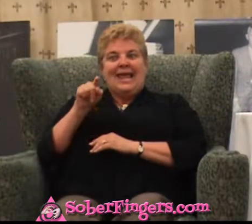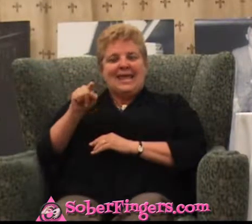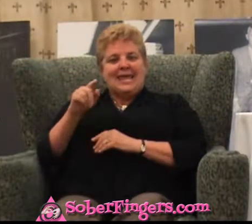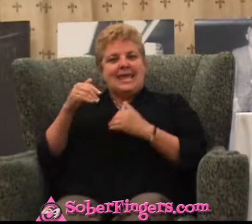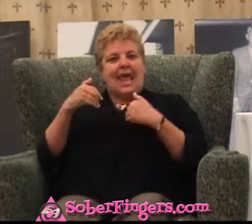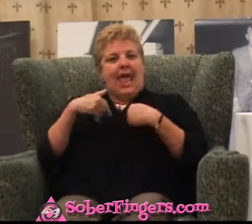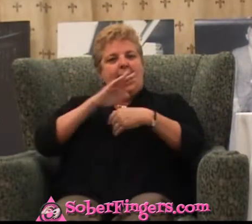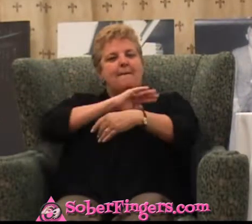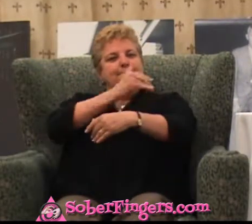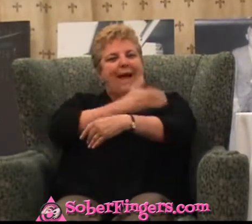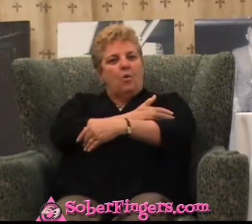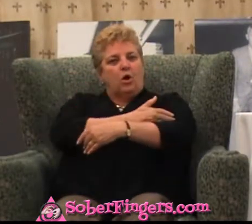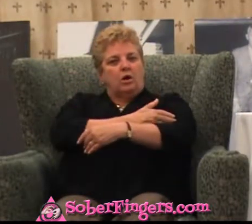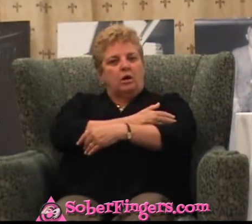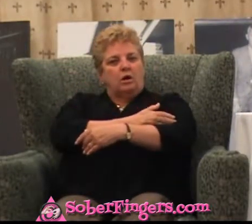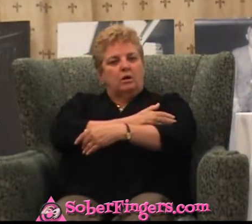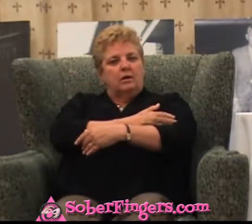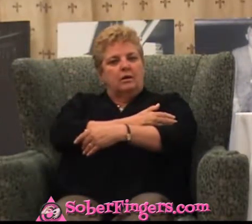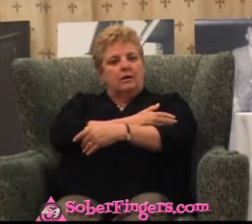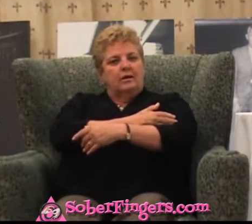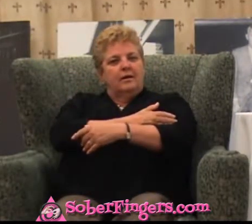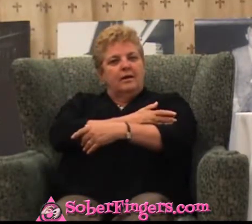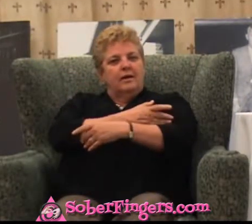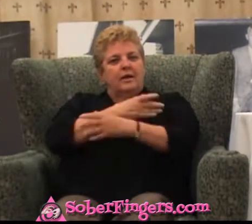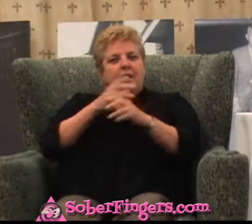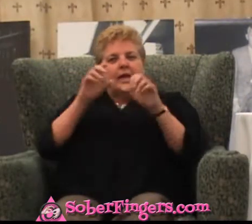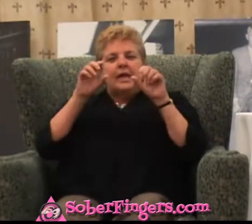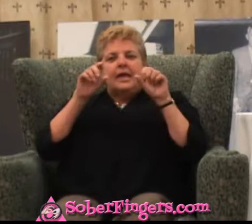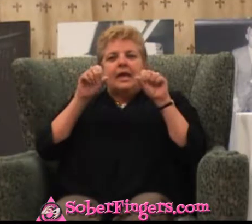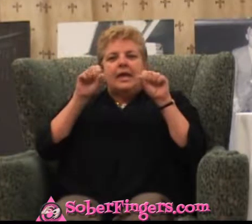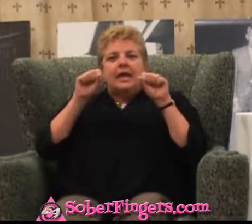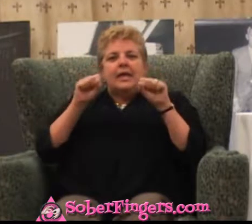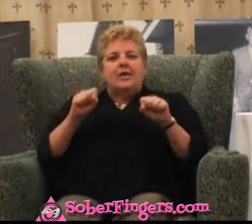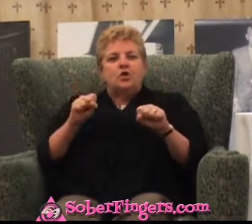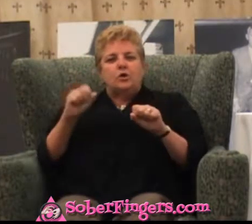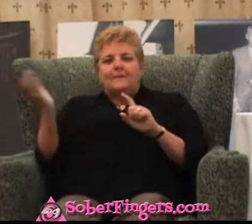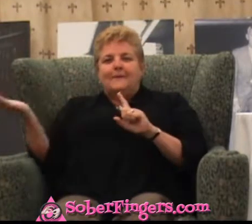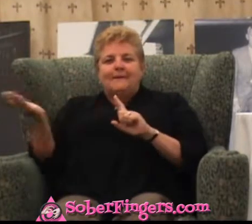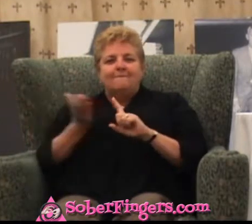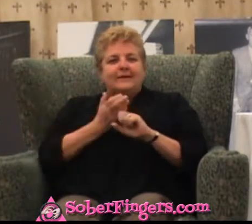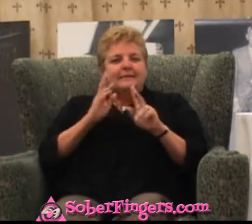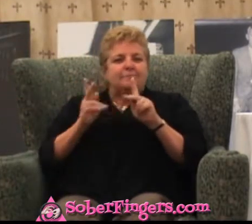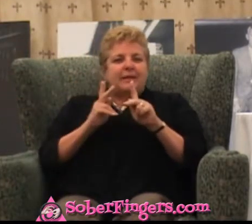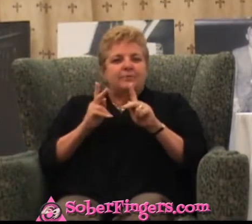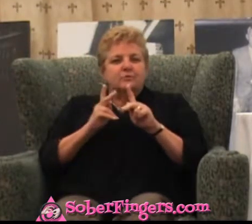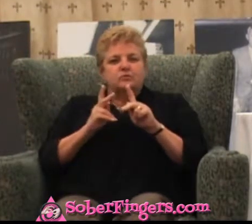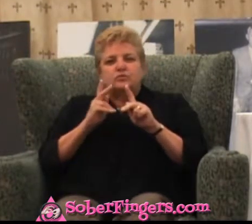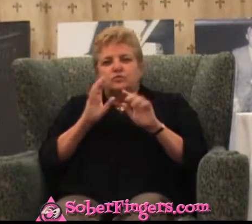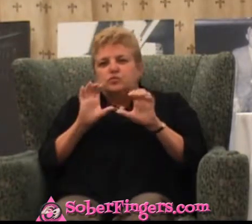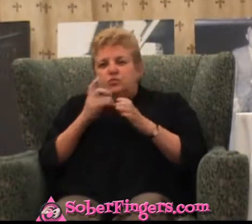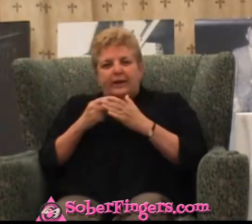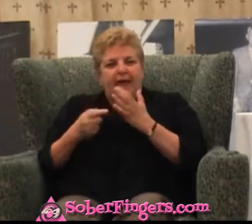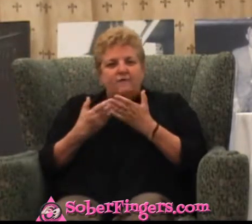the ultimate power to bend people's will to his simply by virtue of